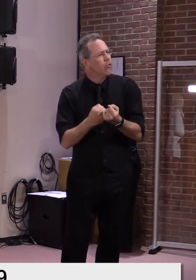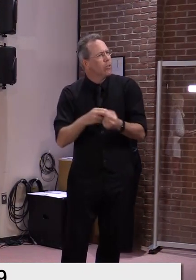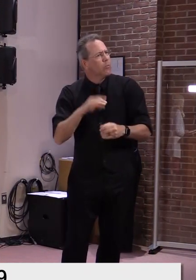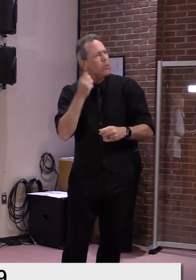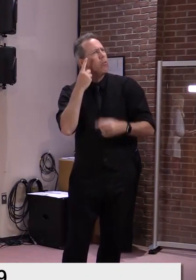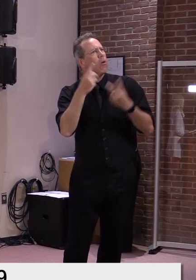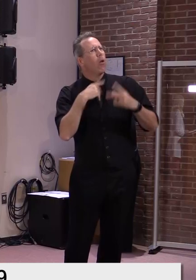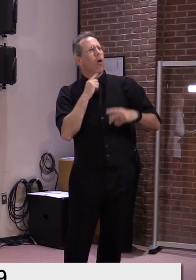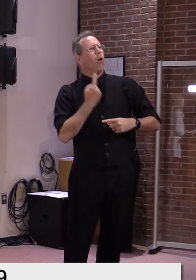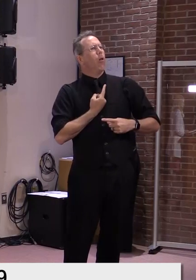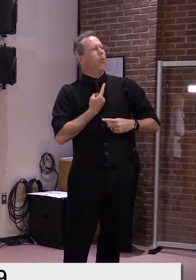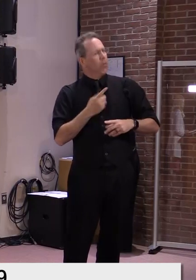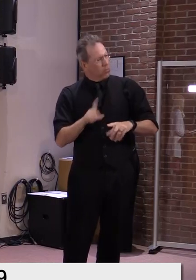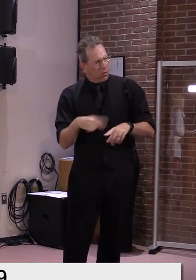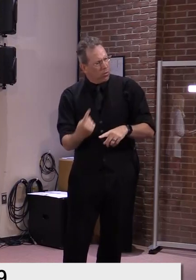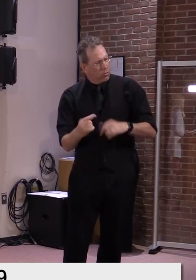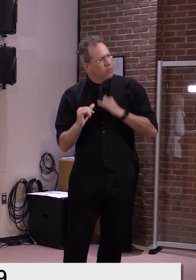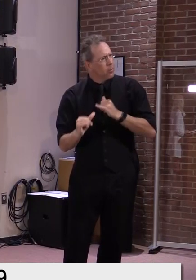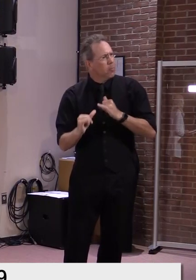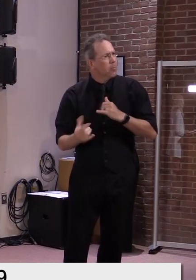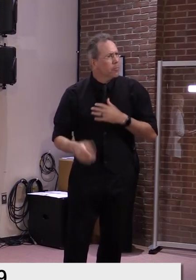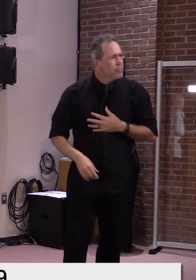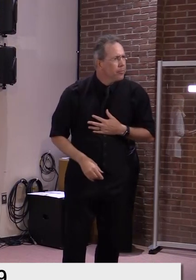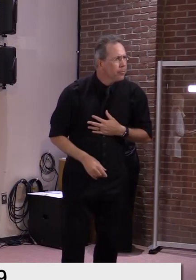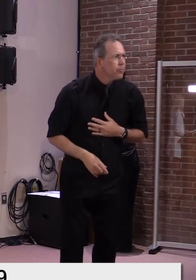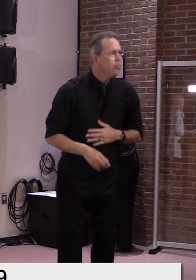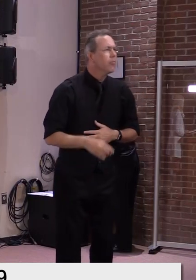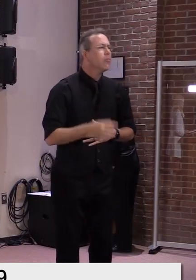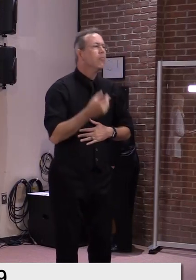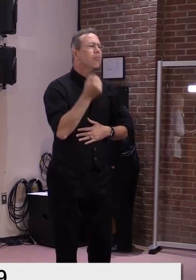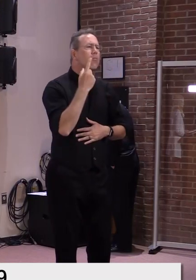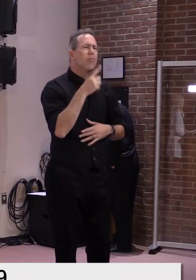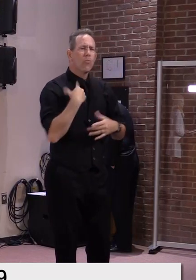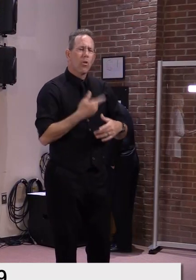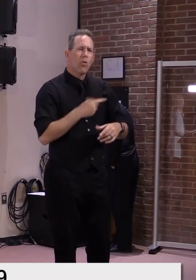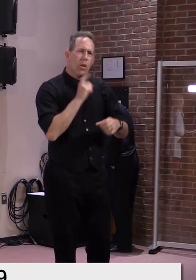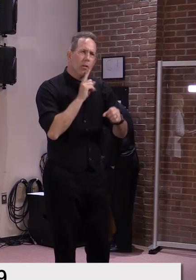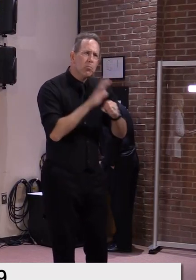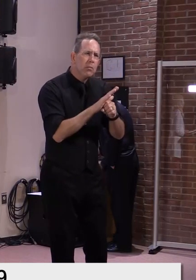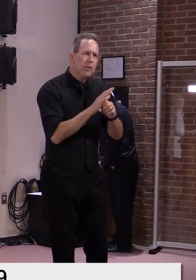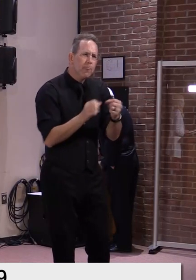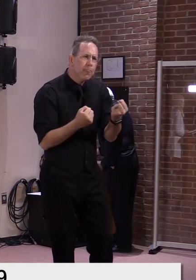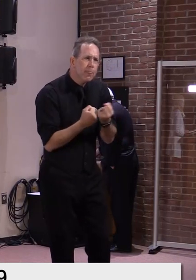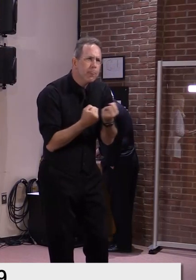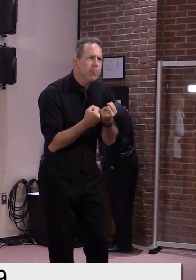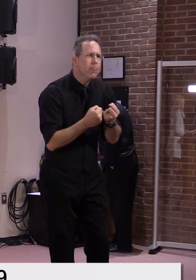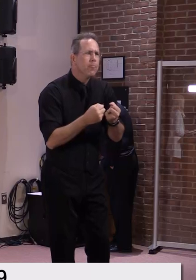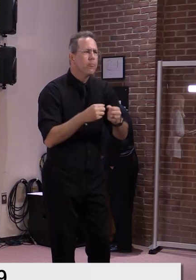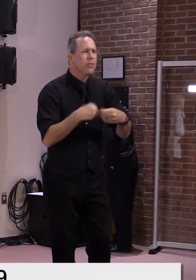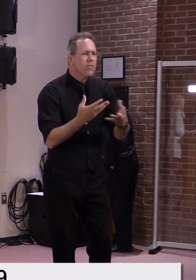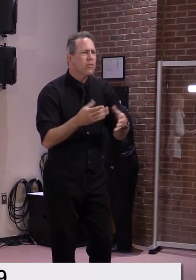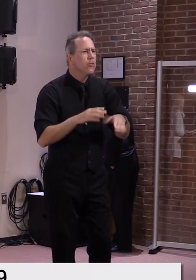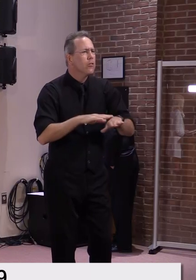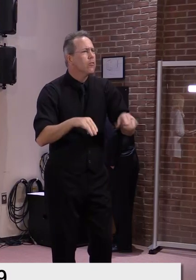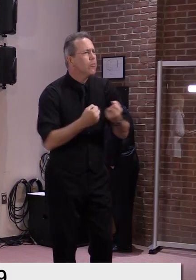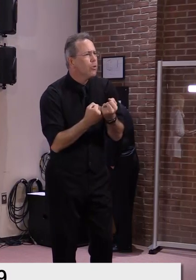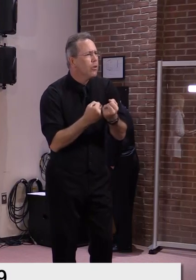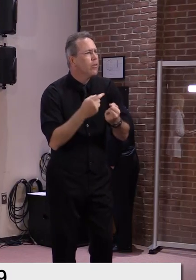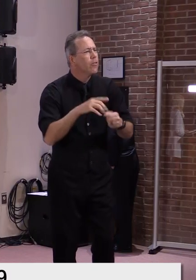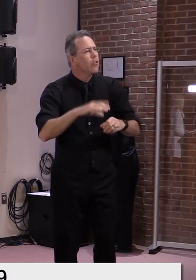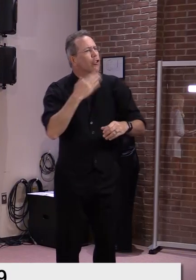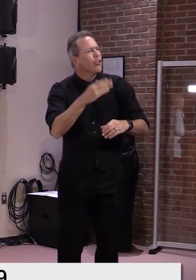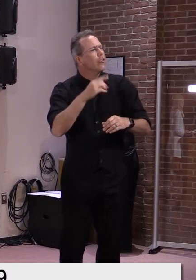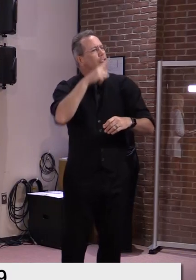Which is why the state is steadfastly committed to supporting our children and youth over the summer with increased access to summer